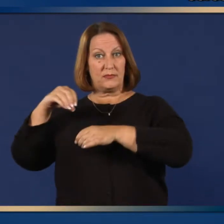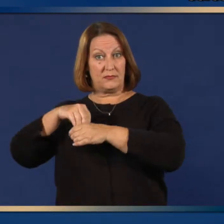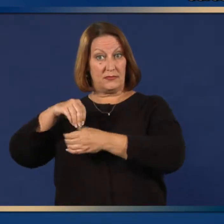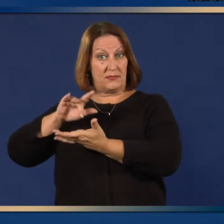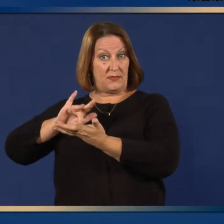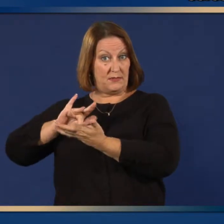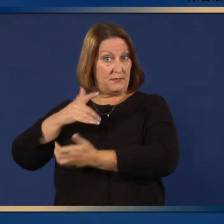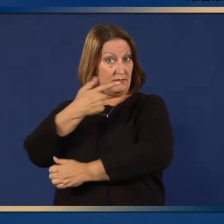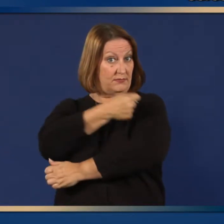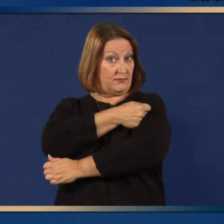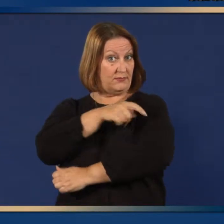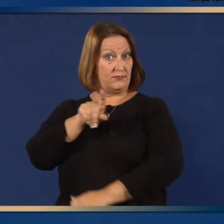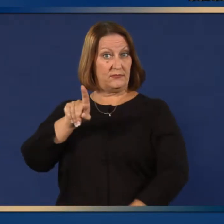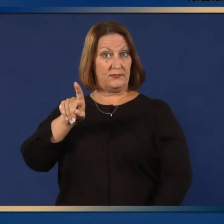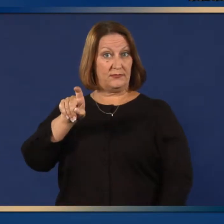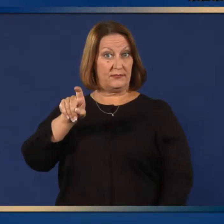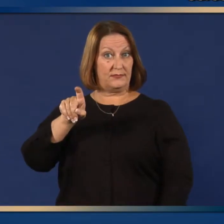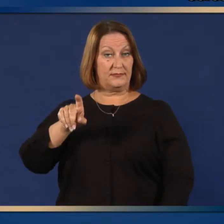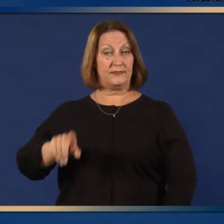vaccine?